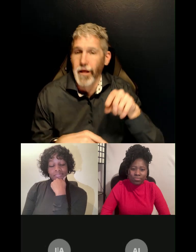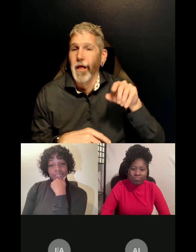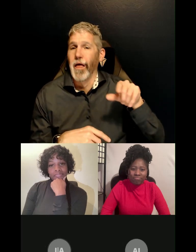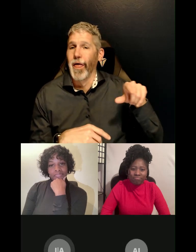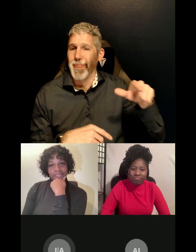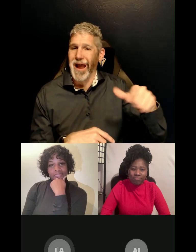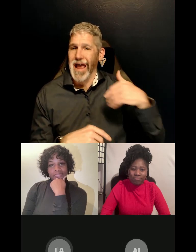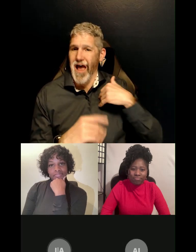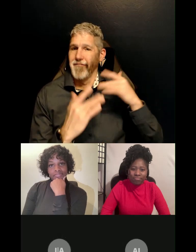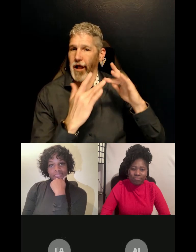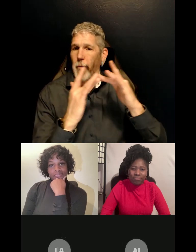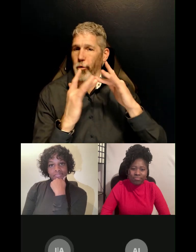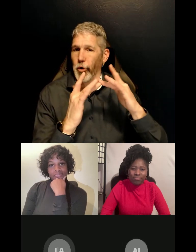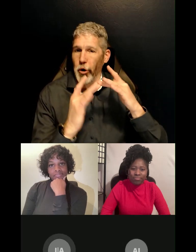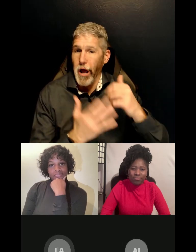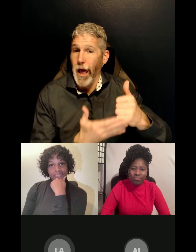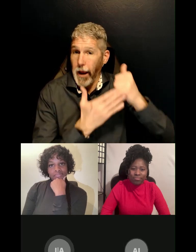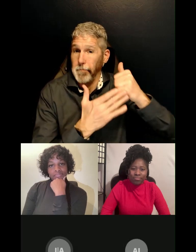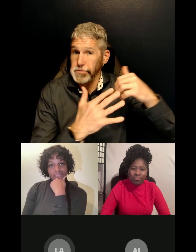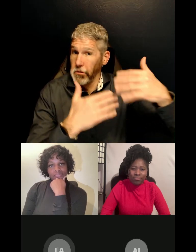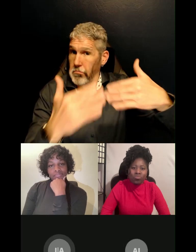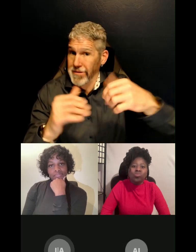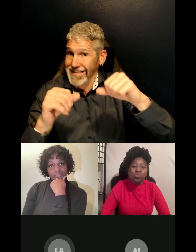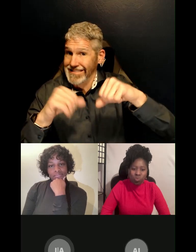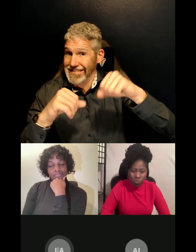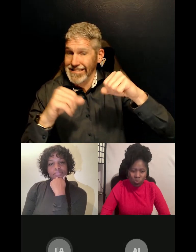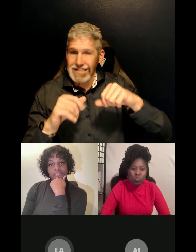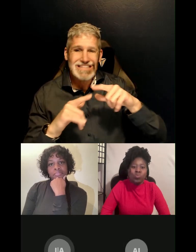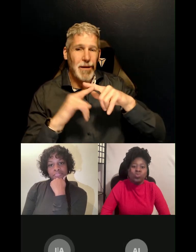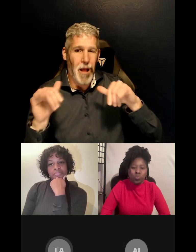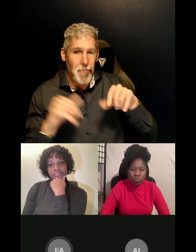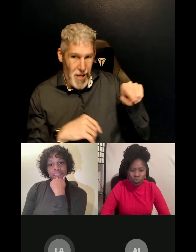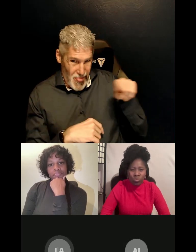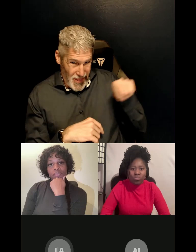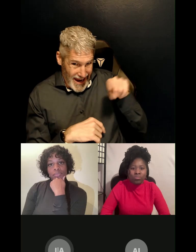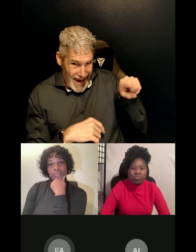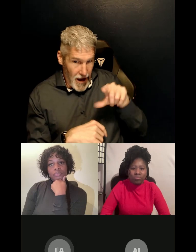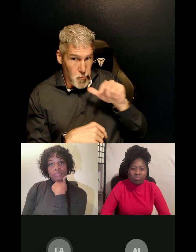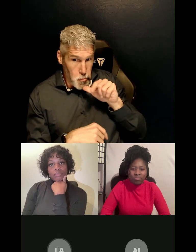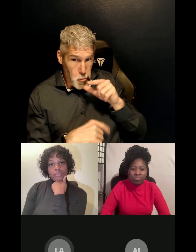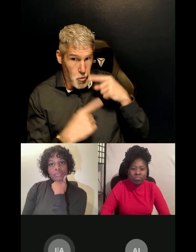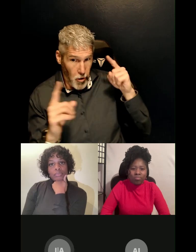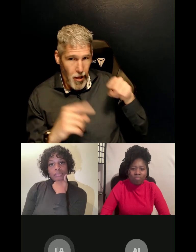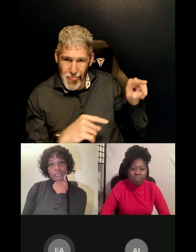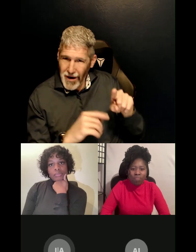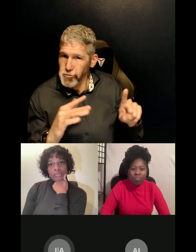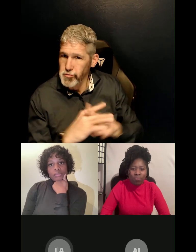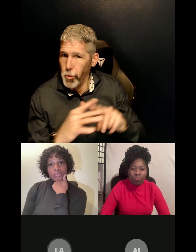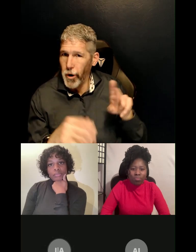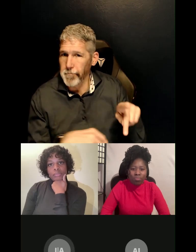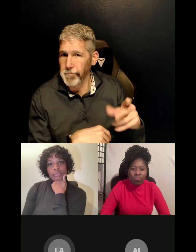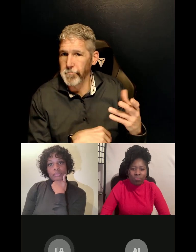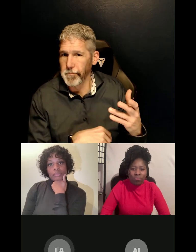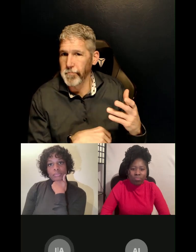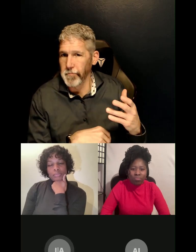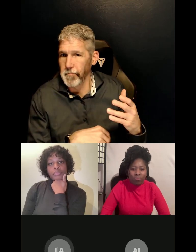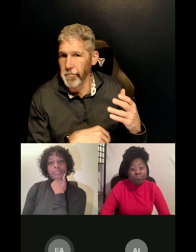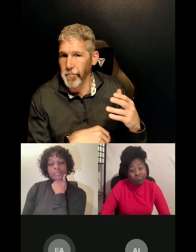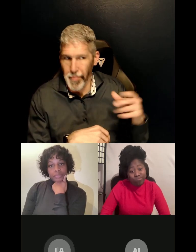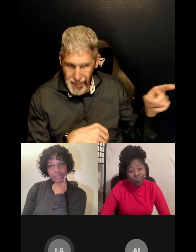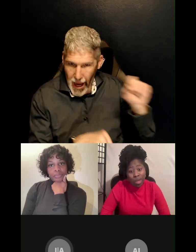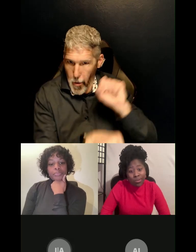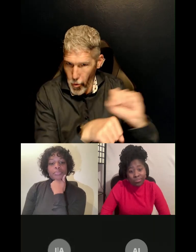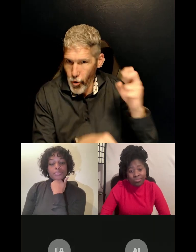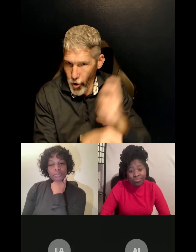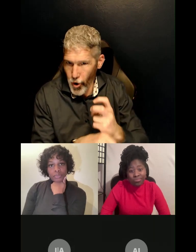So, it happened that they have a network that helped things move along. But at the same time, those who are successful,